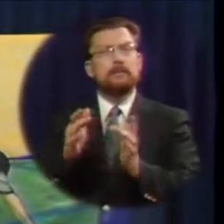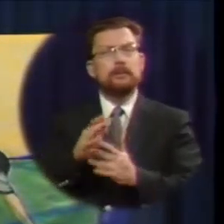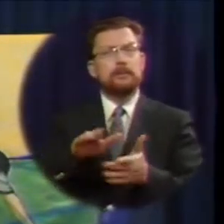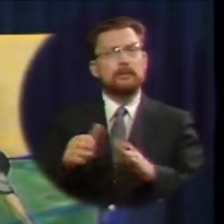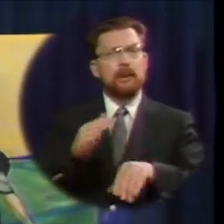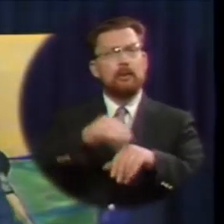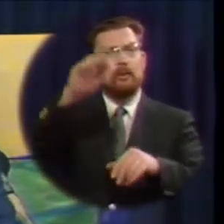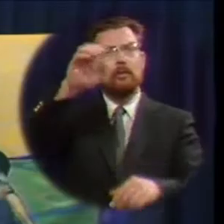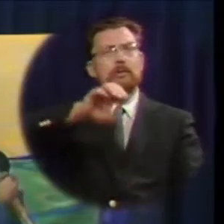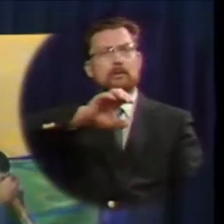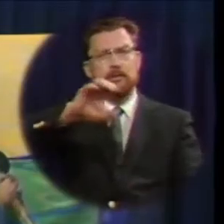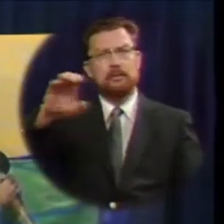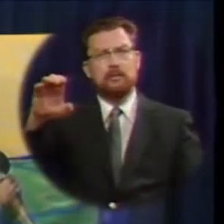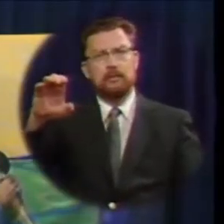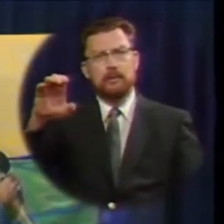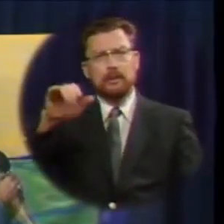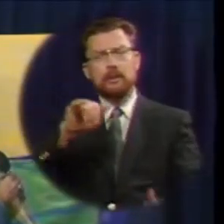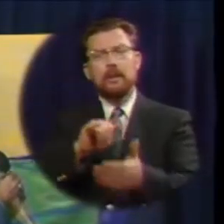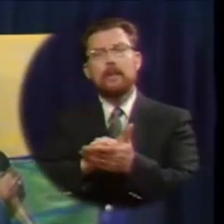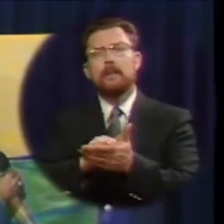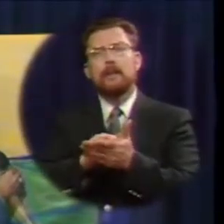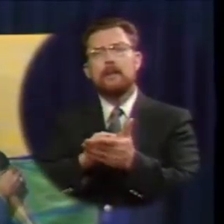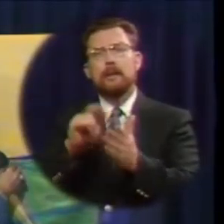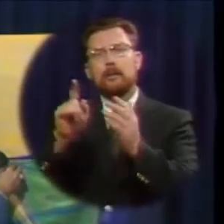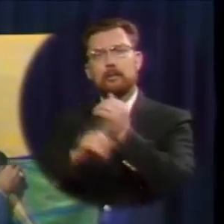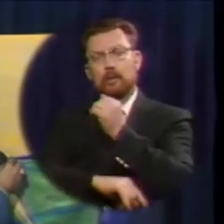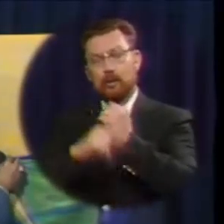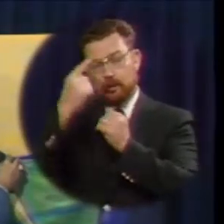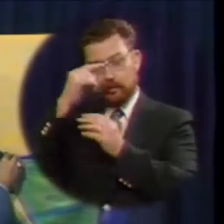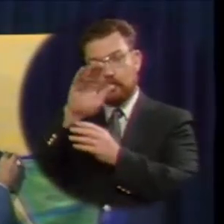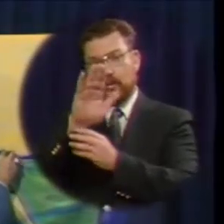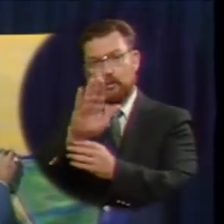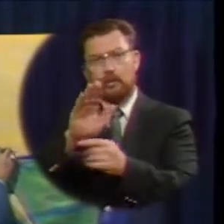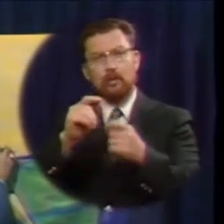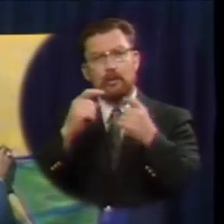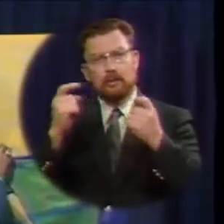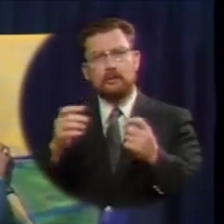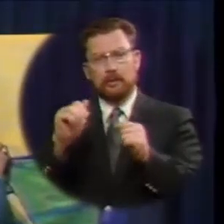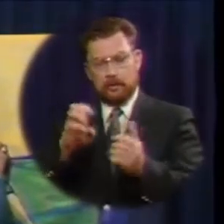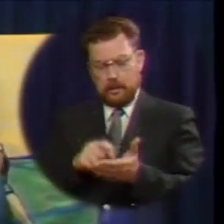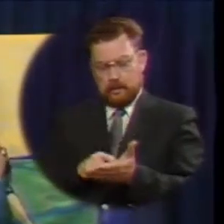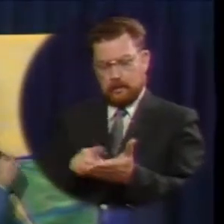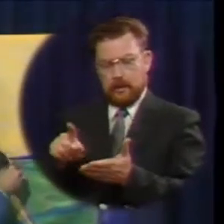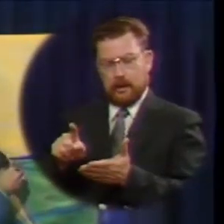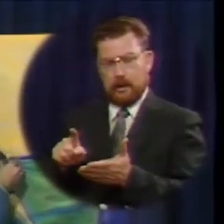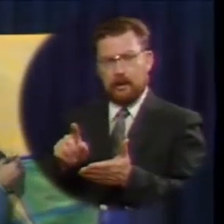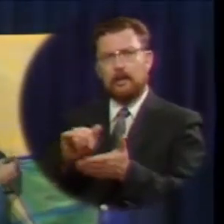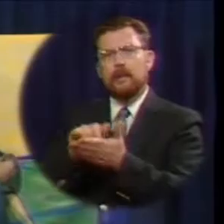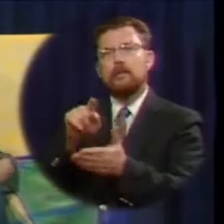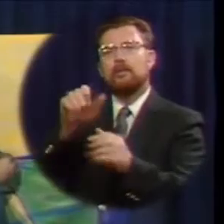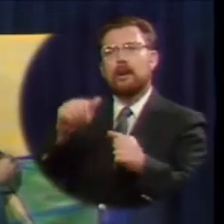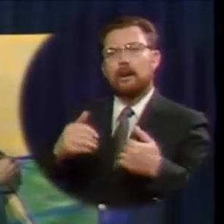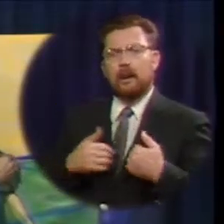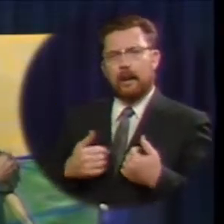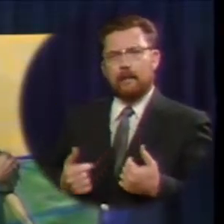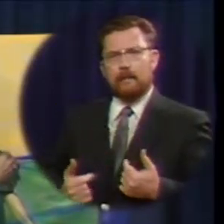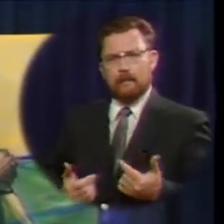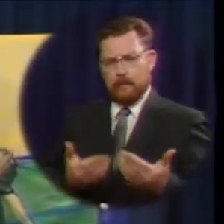on the cross in order that the penalty for your sins might be paid and that you might be brought into the